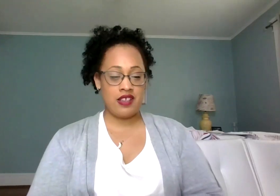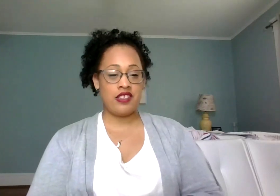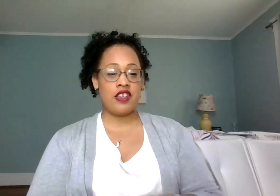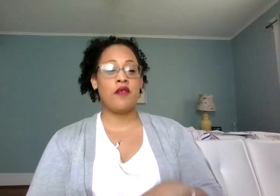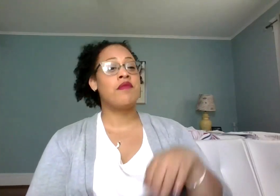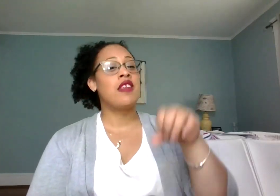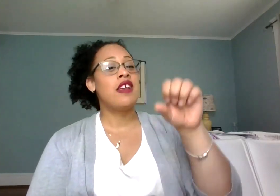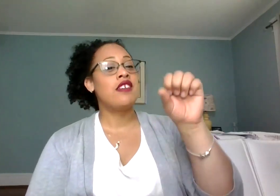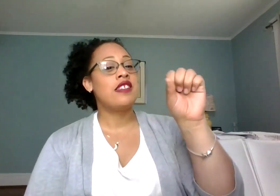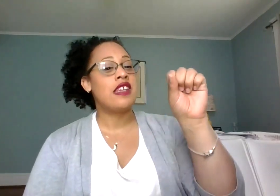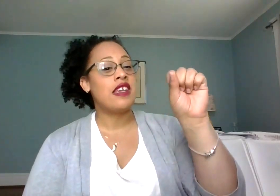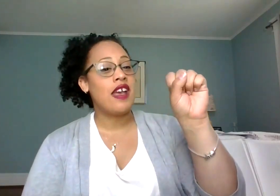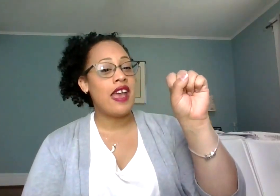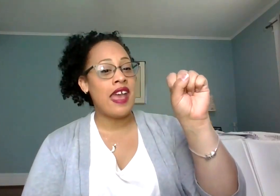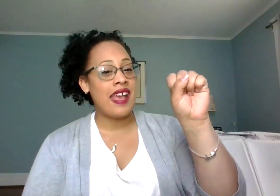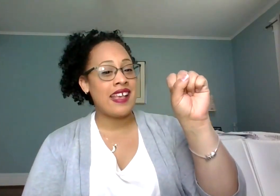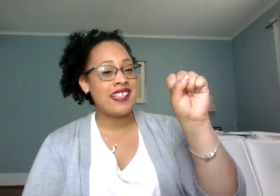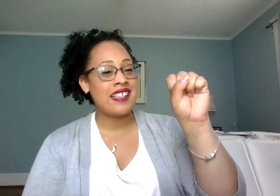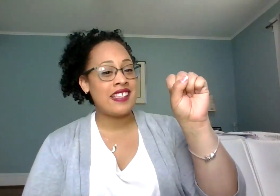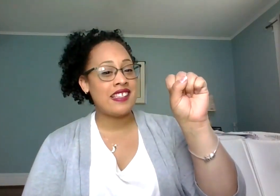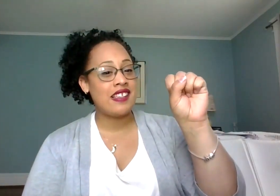So, see, S,